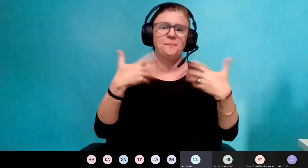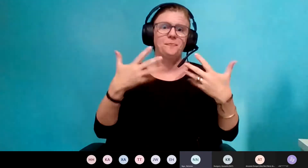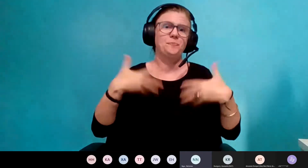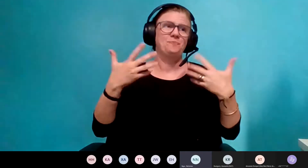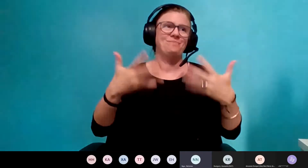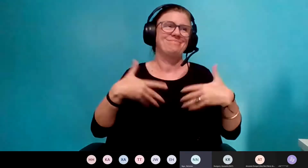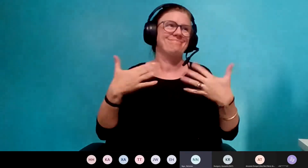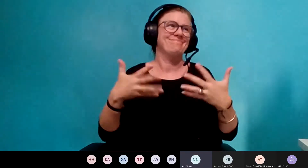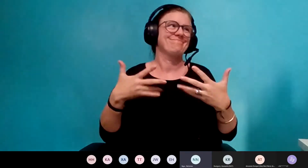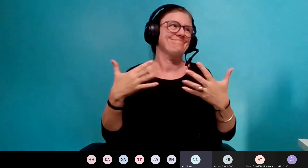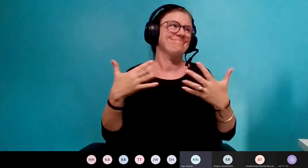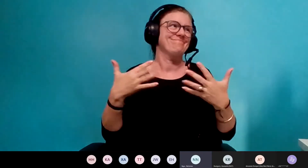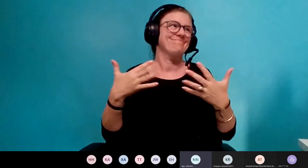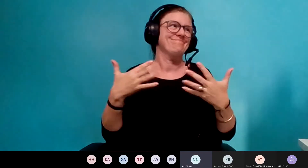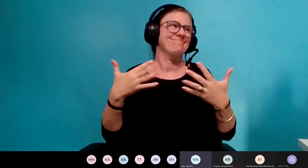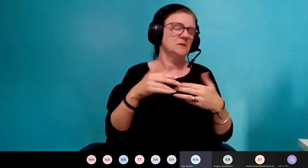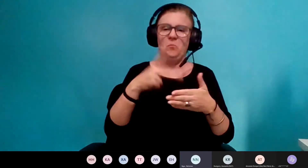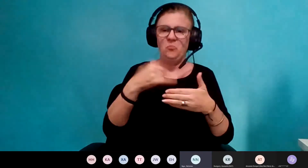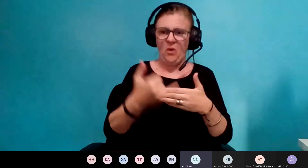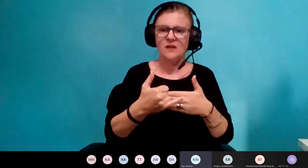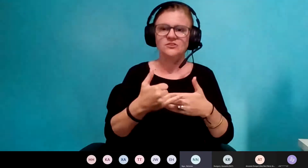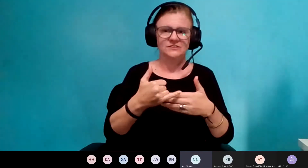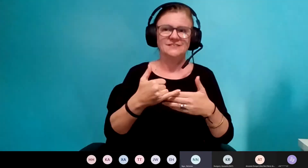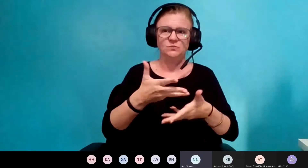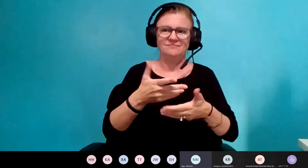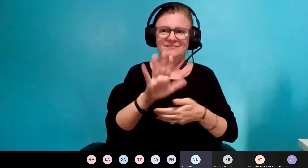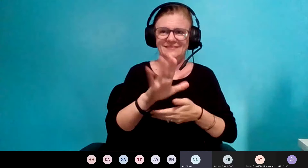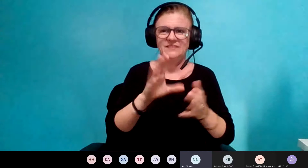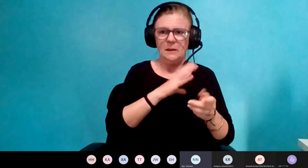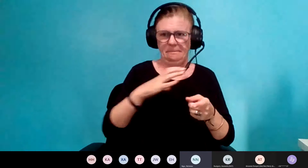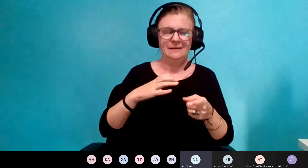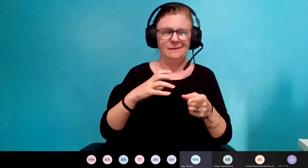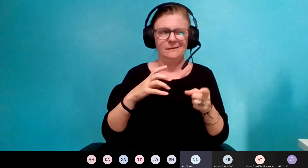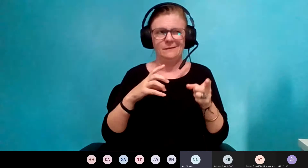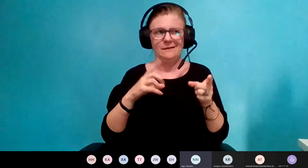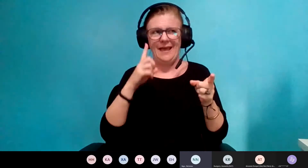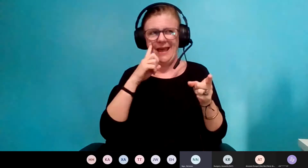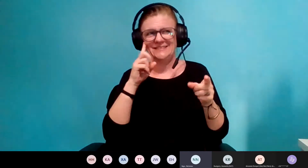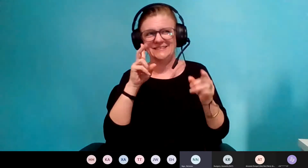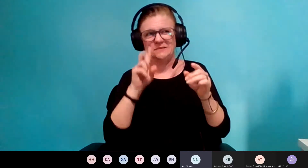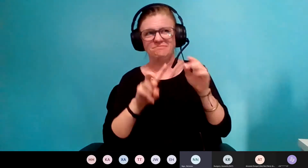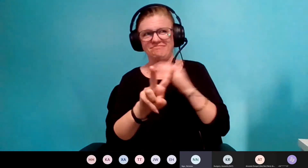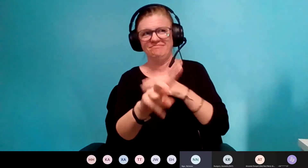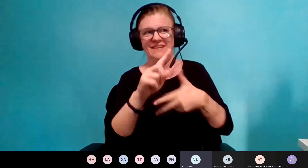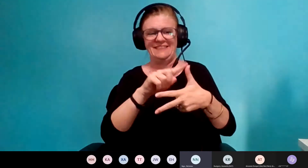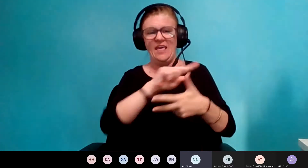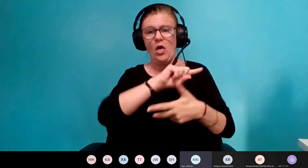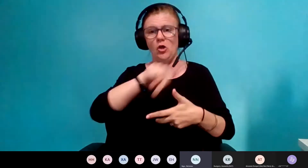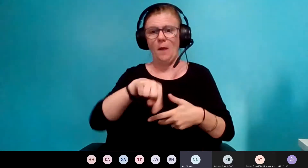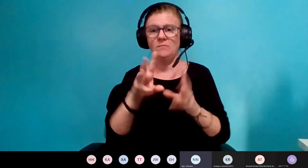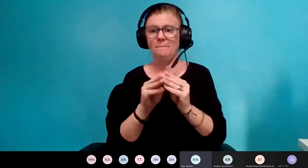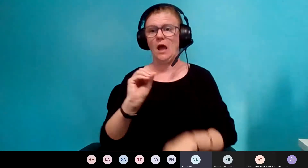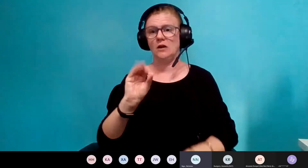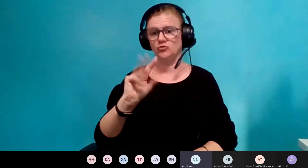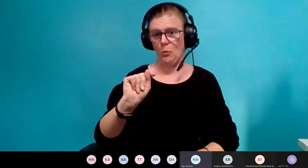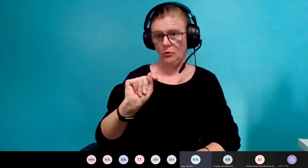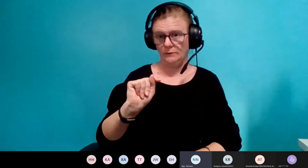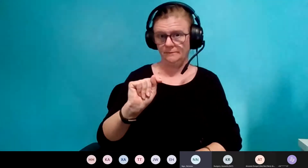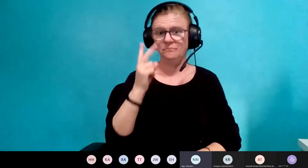work projects and coming to the committee as well. So that probably is forecasted for October. I do